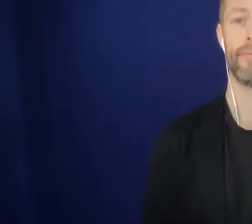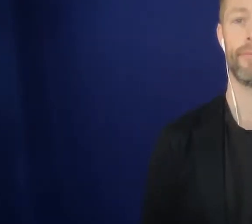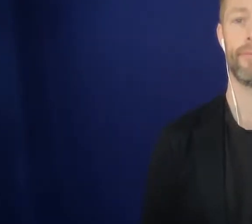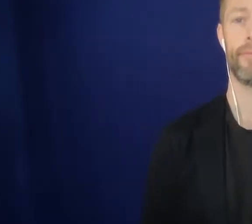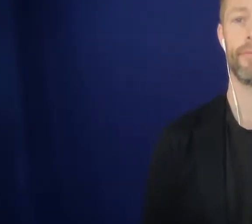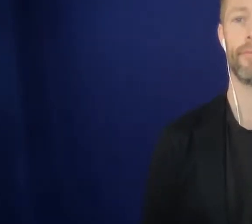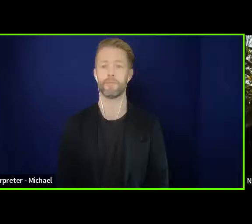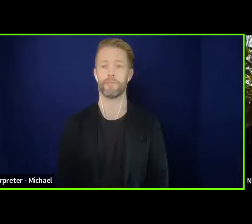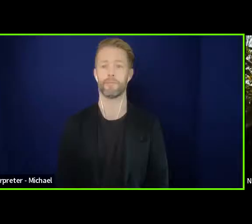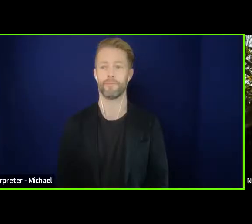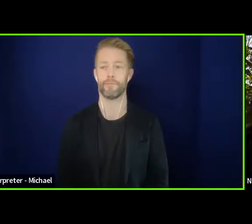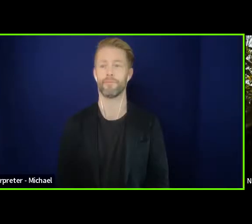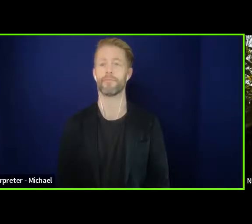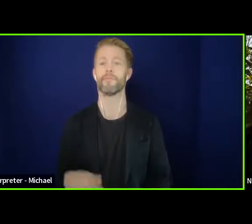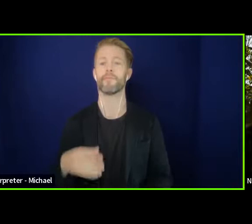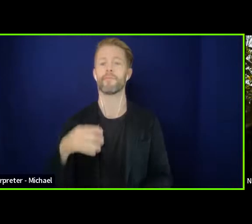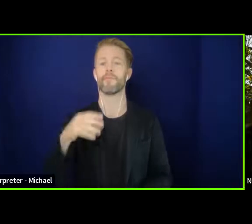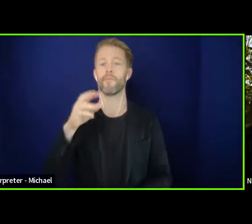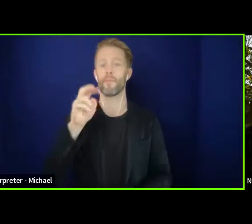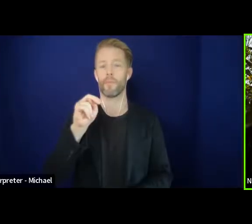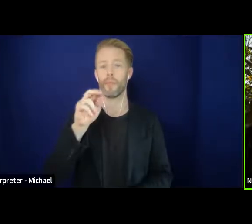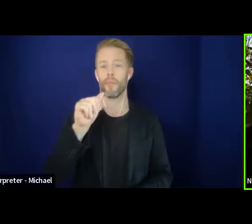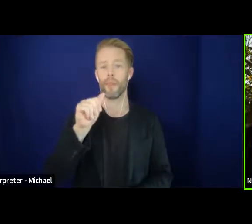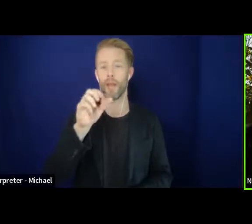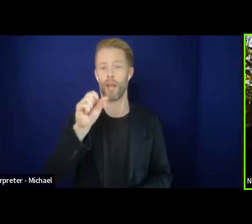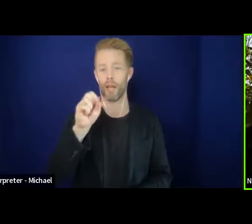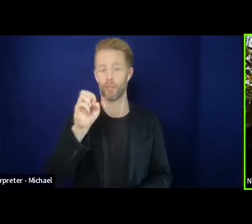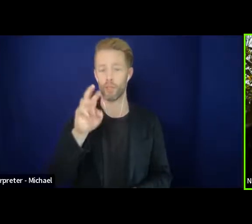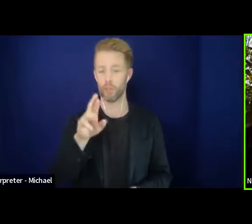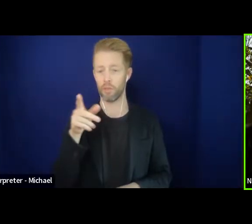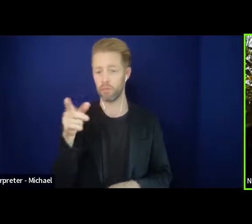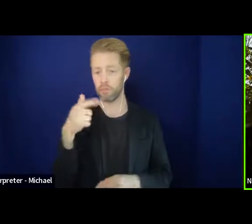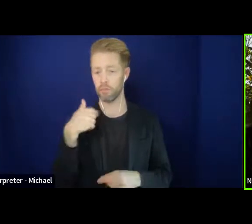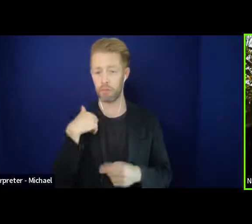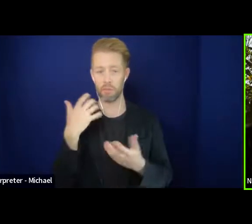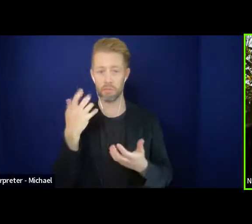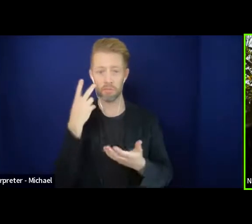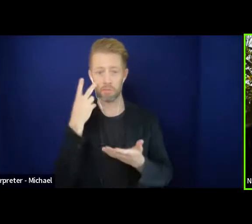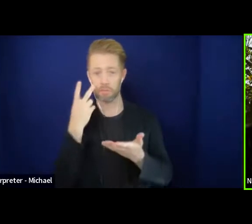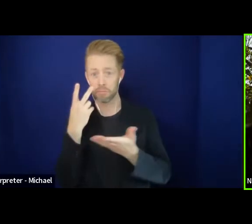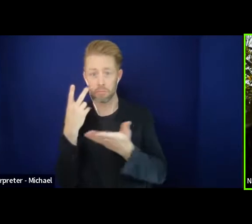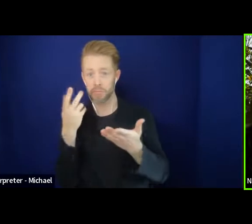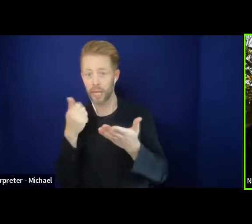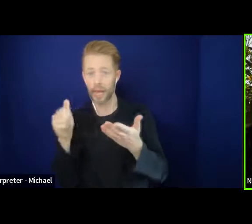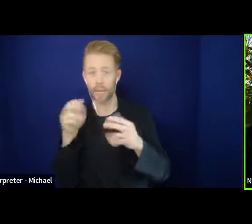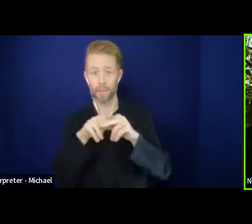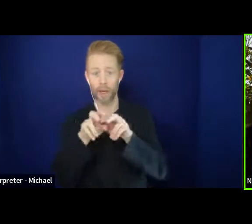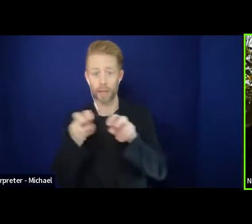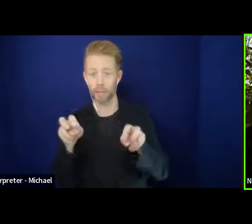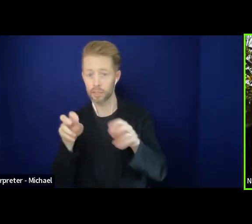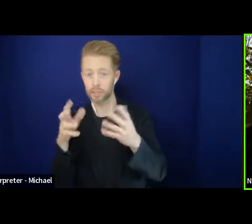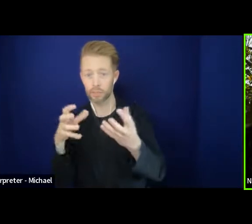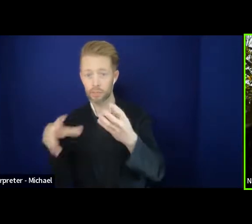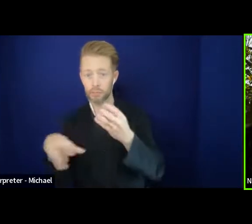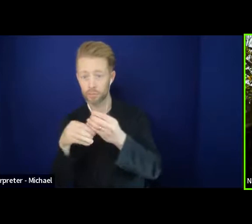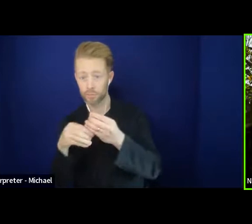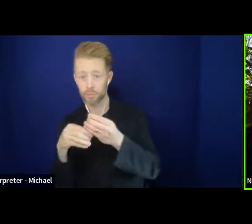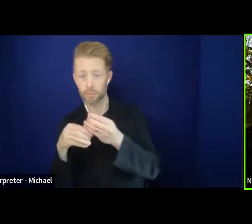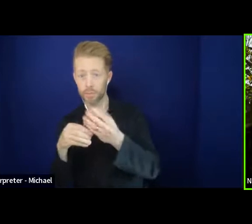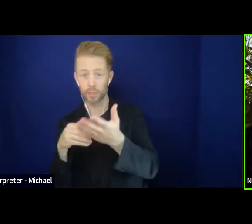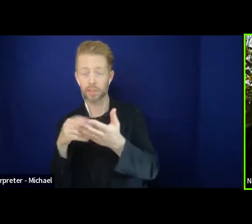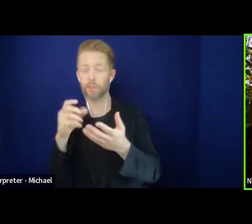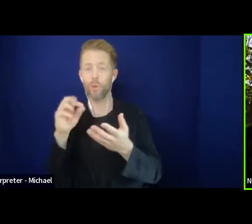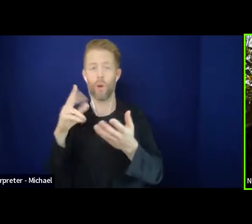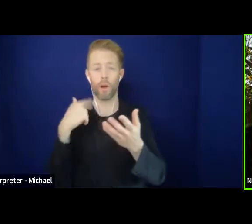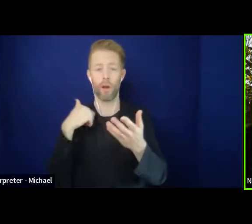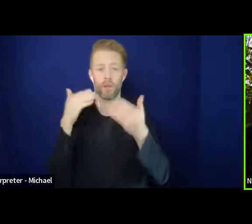Thank you. I wanted to give the other panelists, if they had anything they'd like to say, please feel free to jump in. Otherwise, I can move to